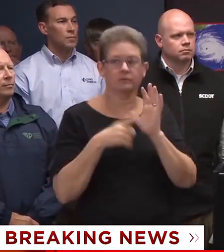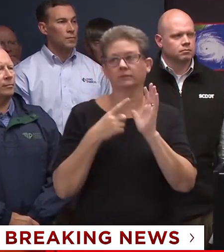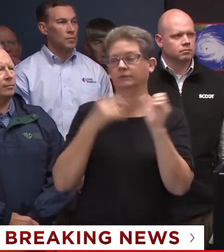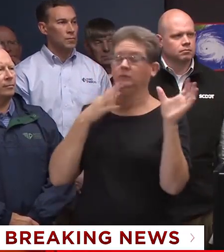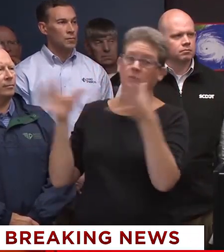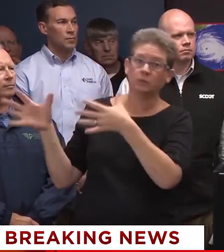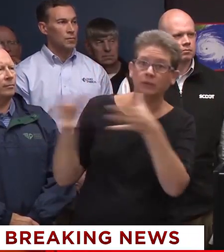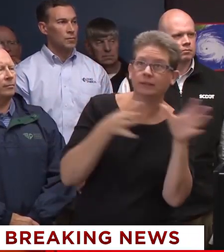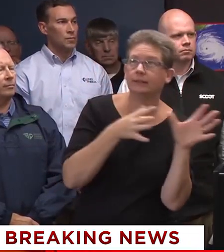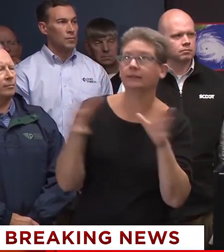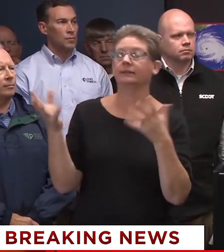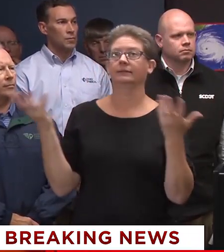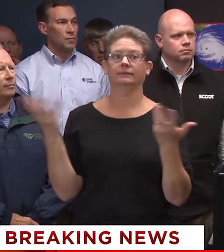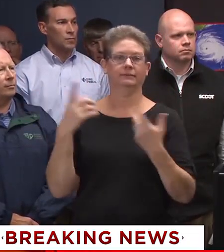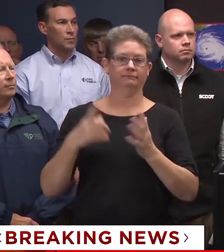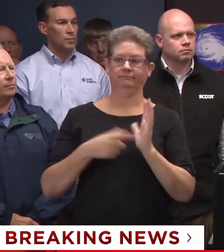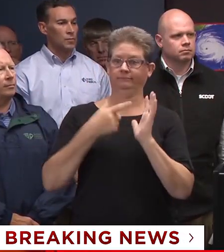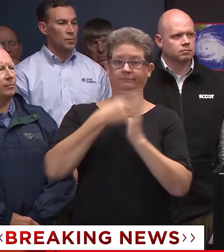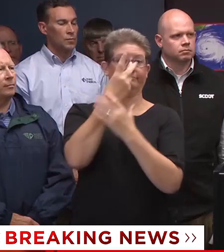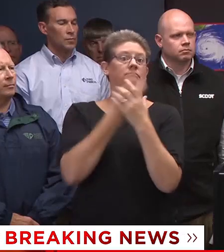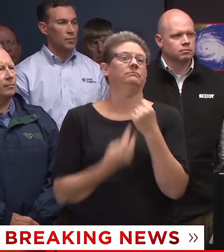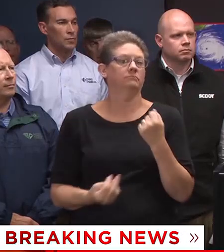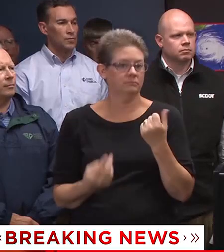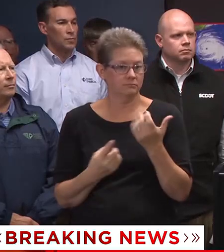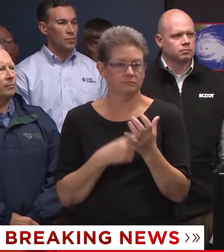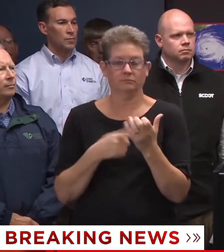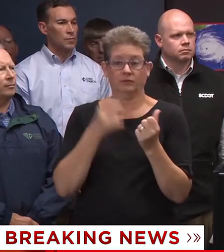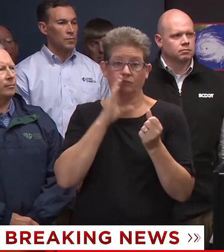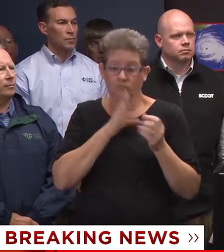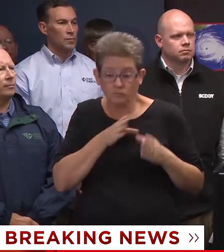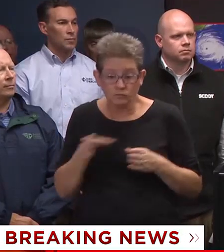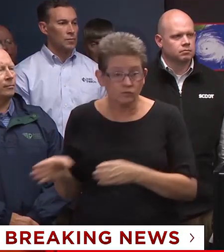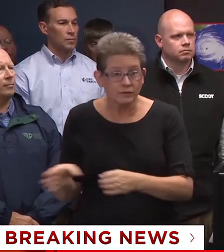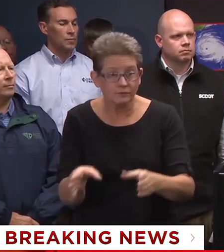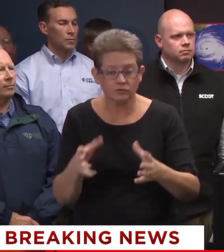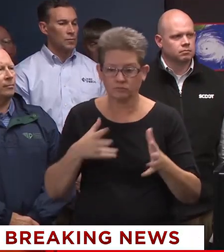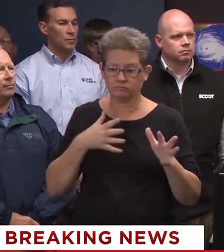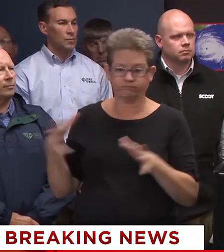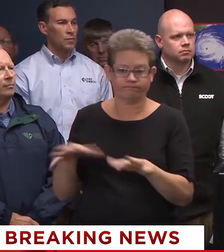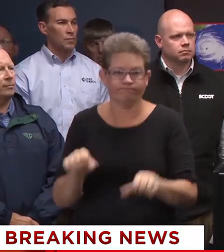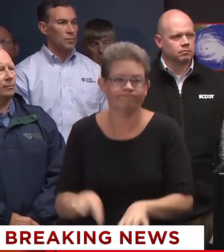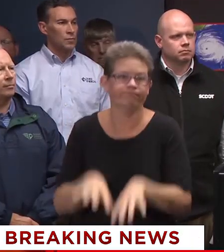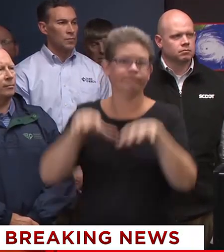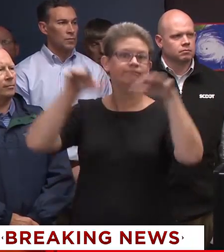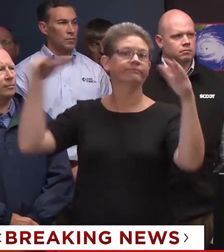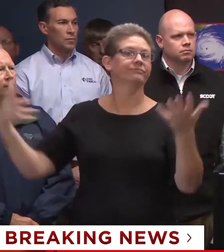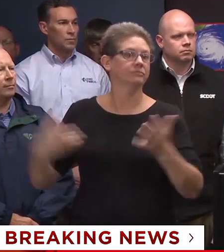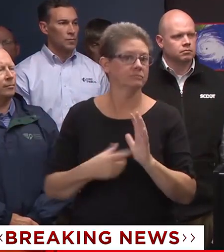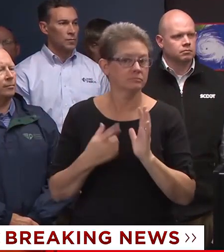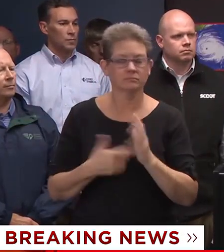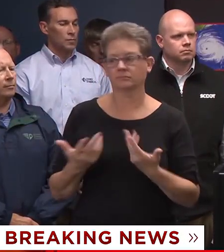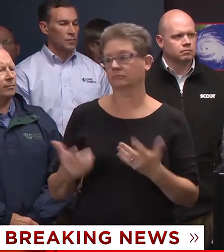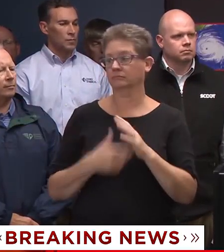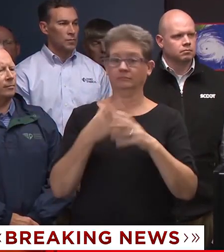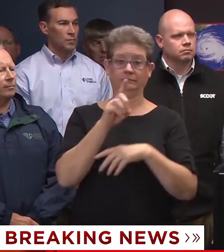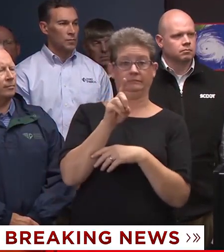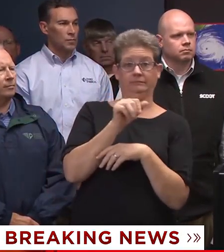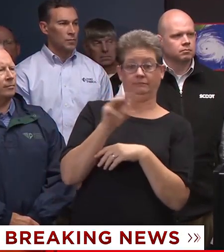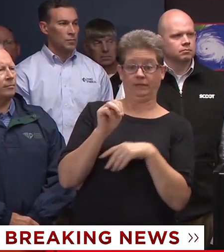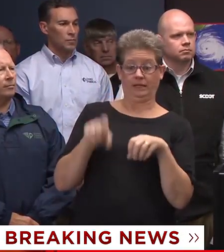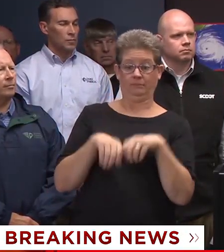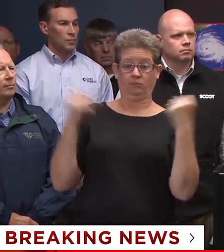coast, sometimes it's both. Sometimes we have rivers flowing, overflowing. Sometimes we've had dams